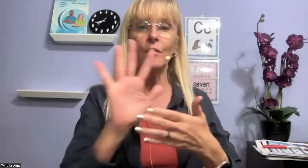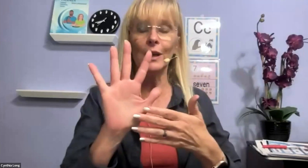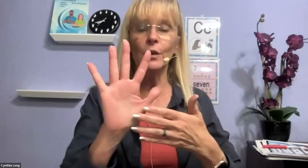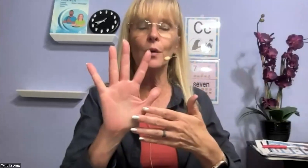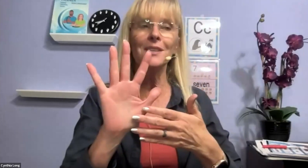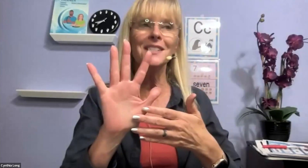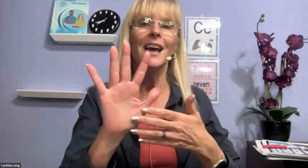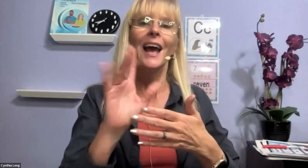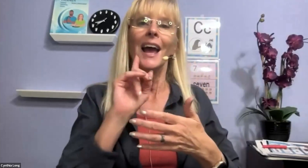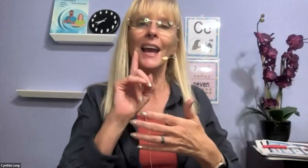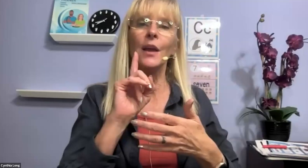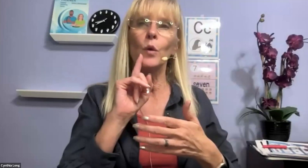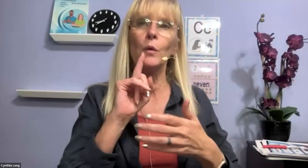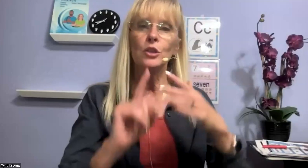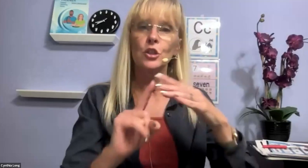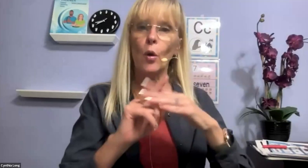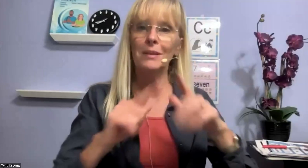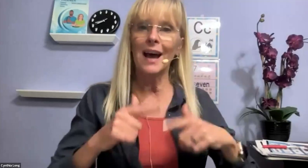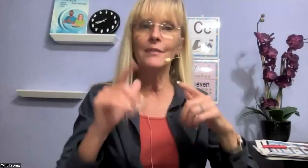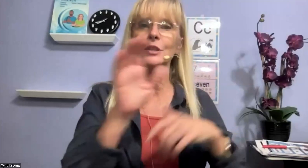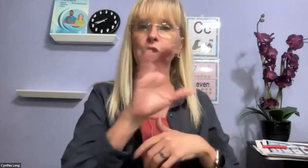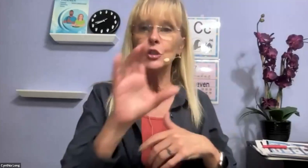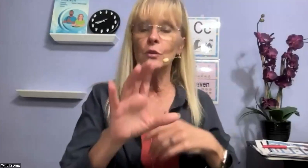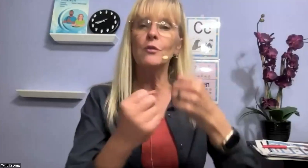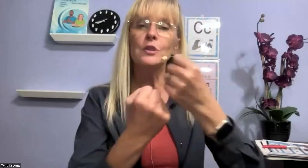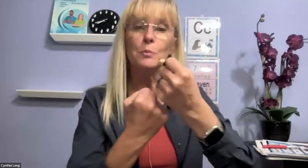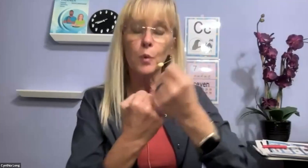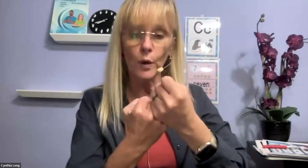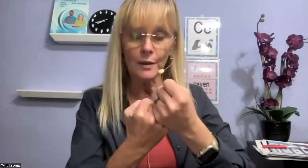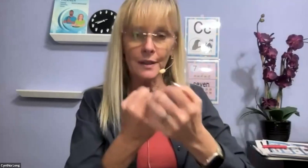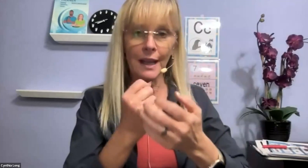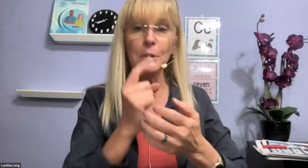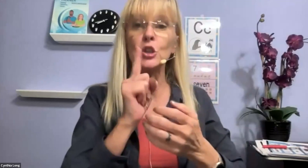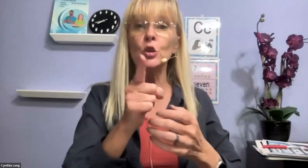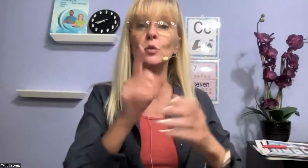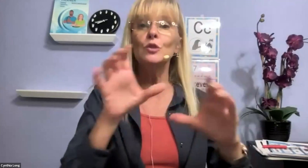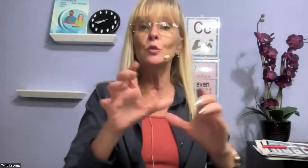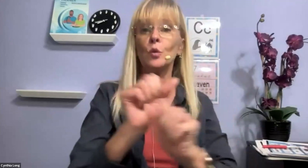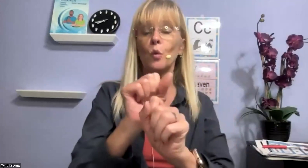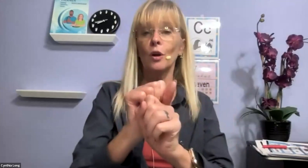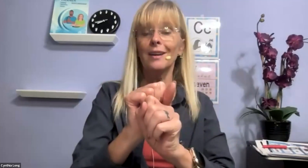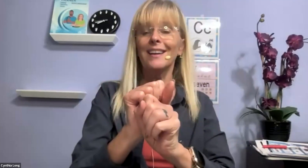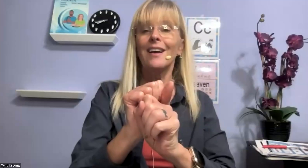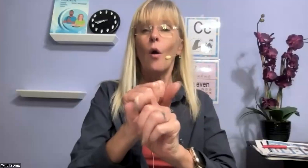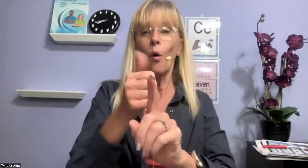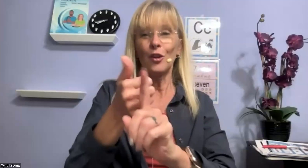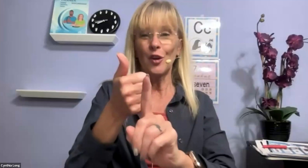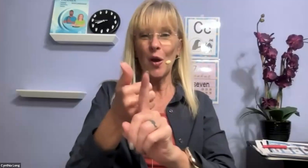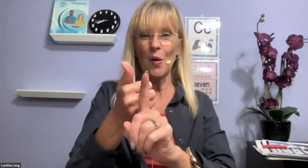5-week course, and we will show up live to Zoom for support. But you do the work on your own.